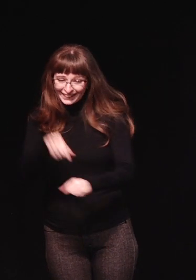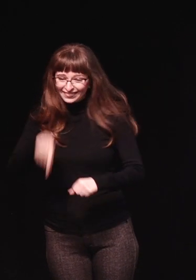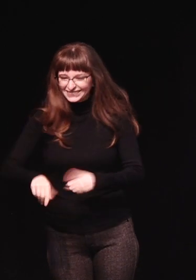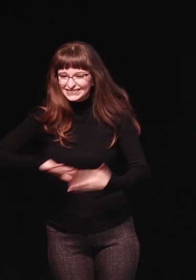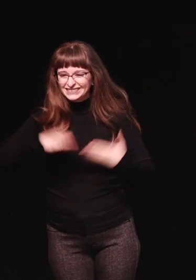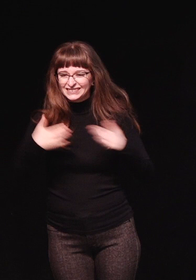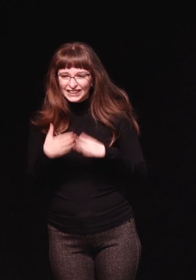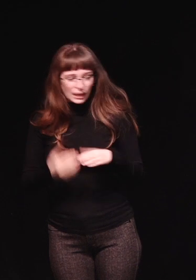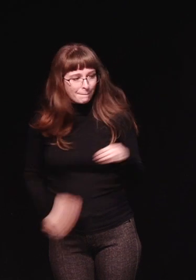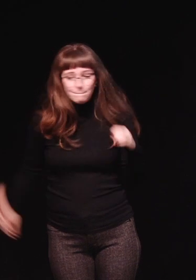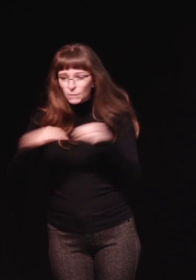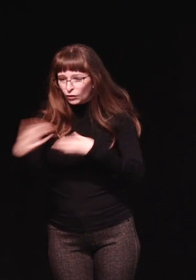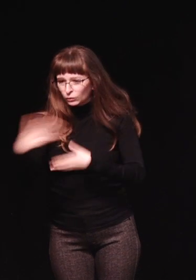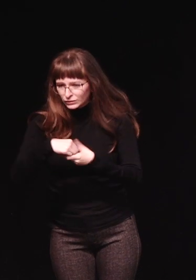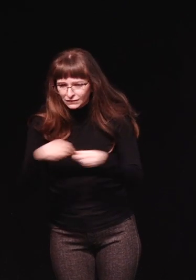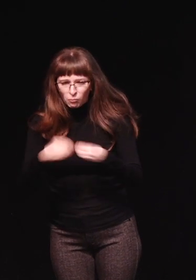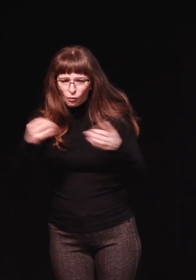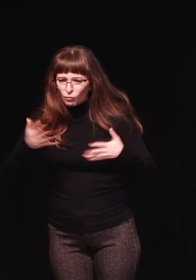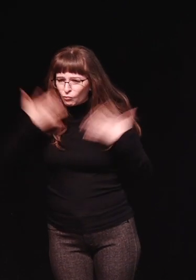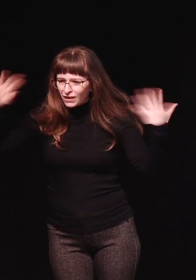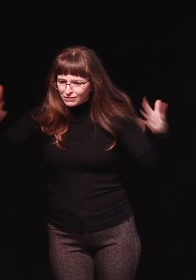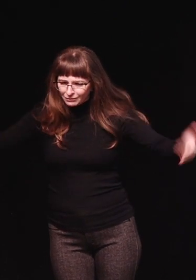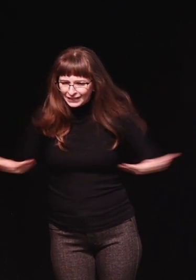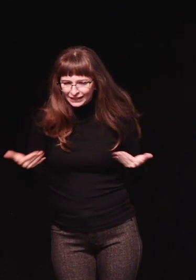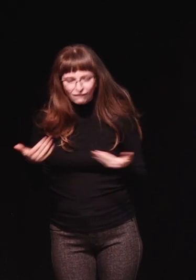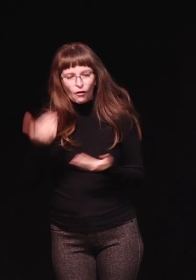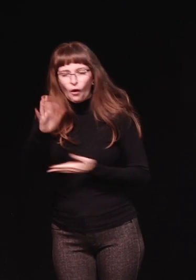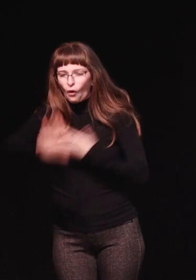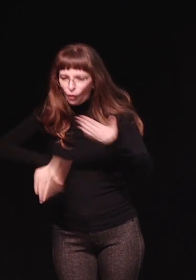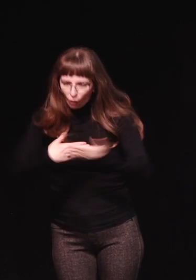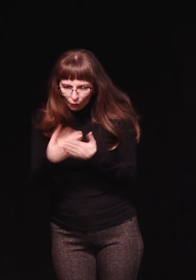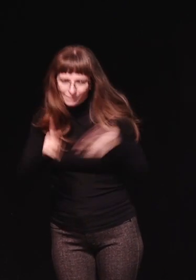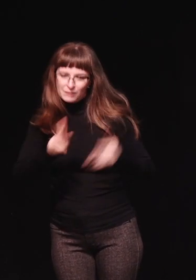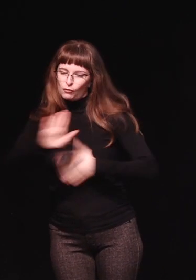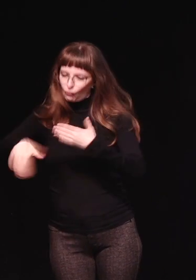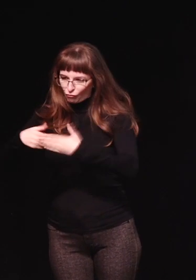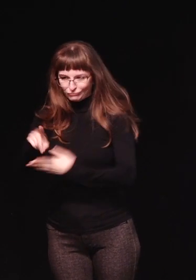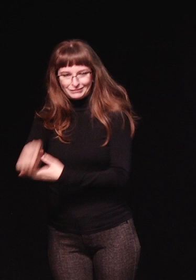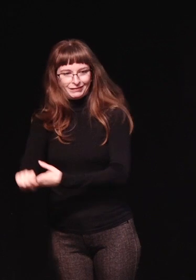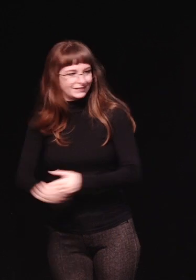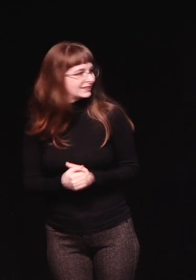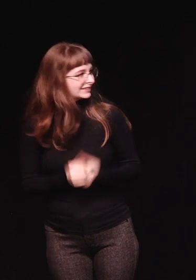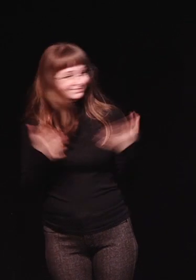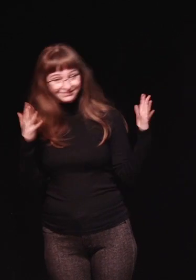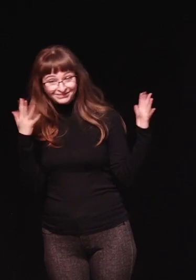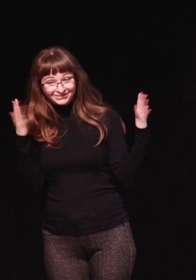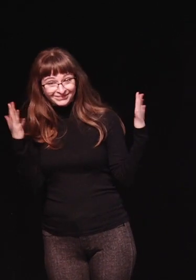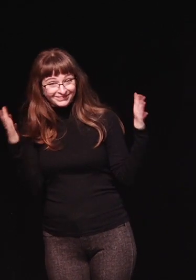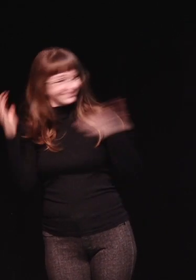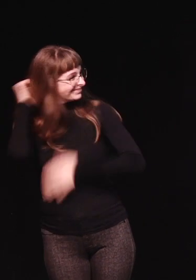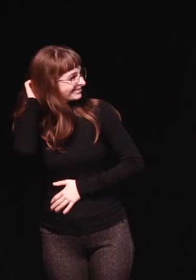more inclusive and welcoming for all people of all disabilities. So, thank you,